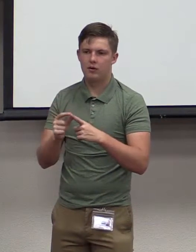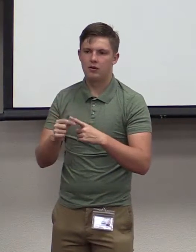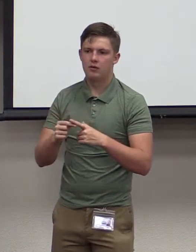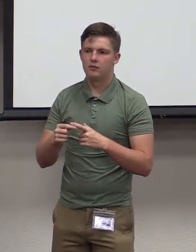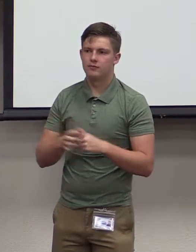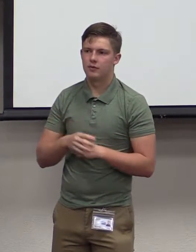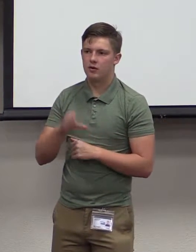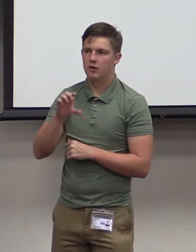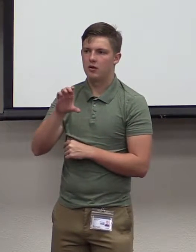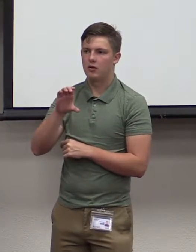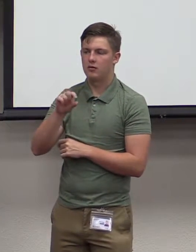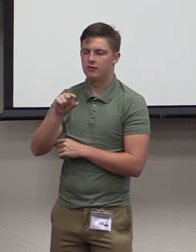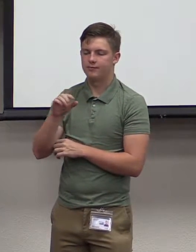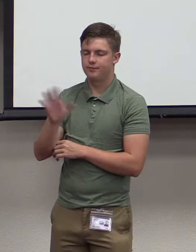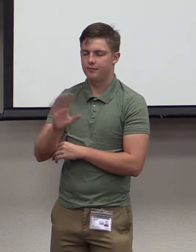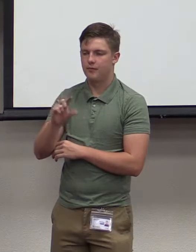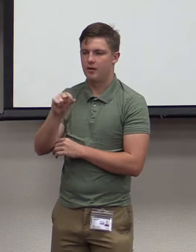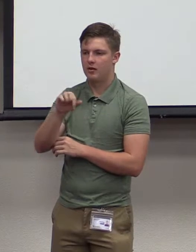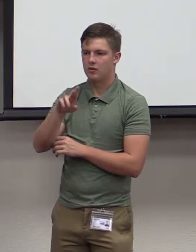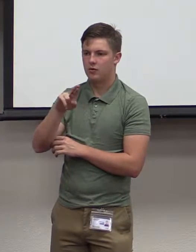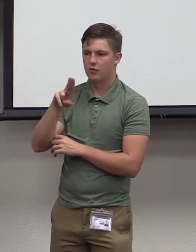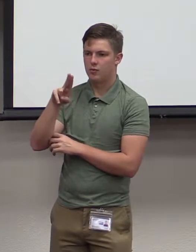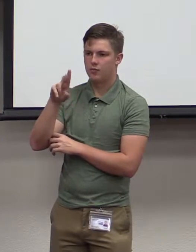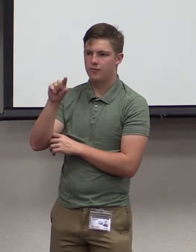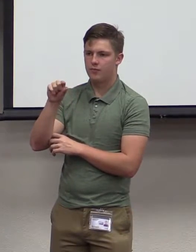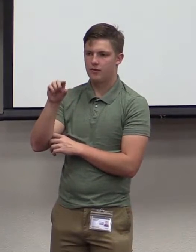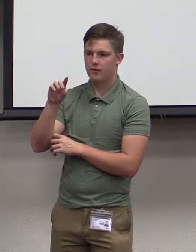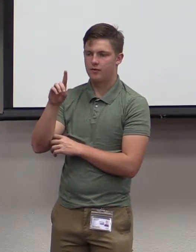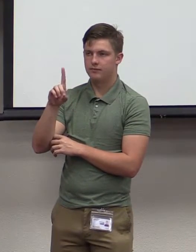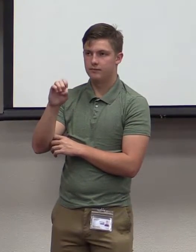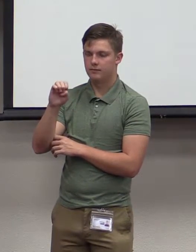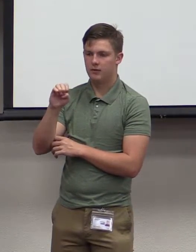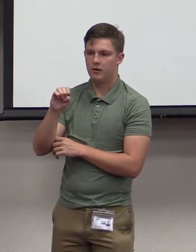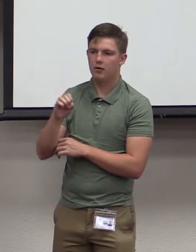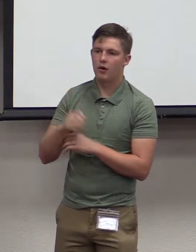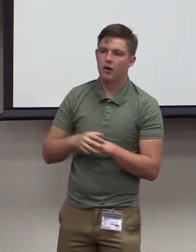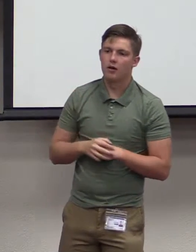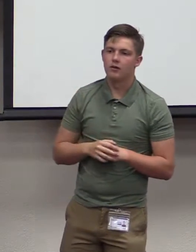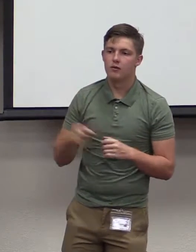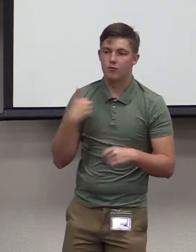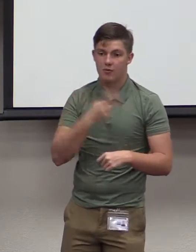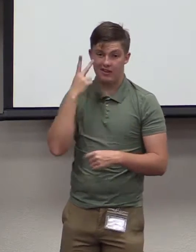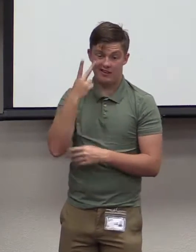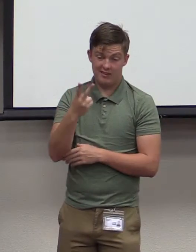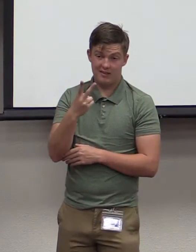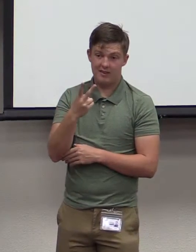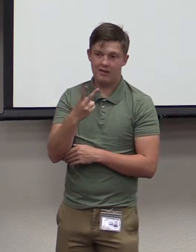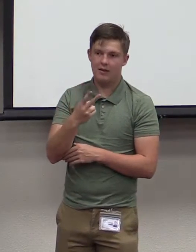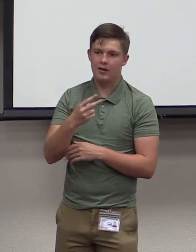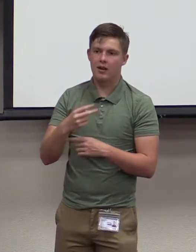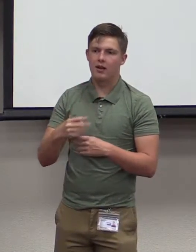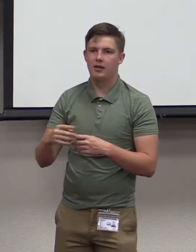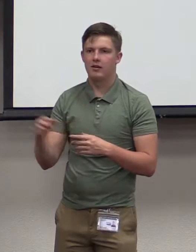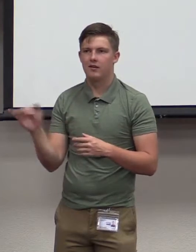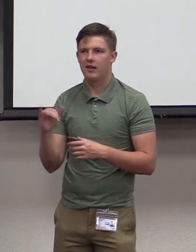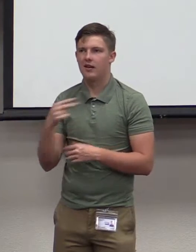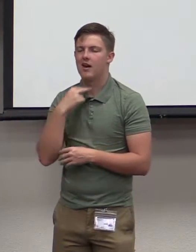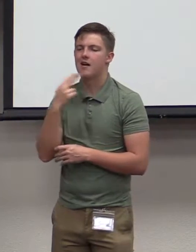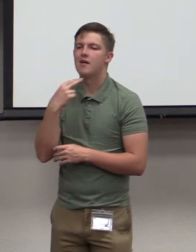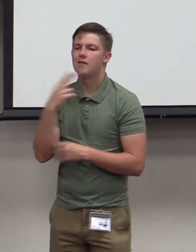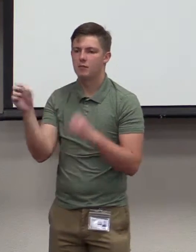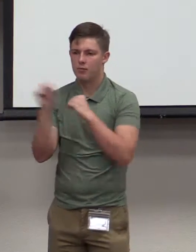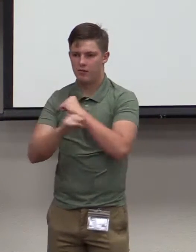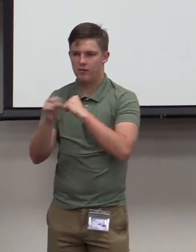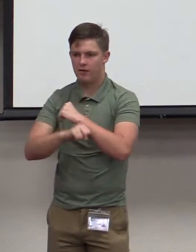grudge, to make war, or to fight. And so what we see that quarreling is more the verbal fight than